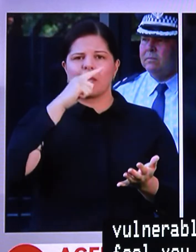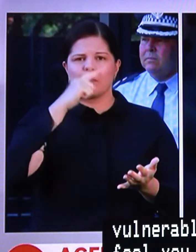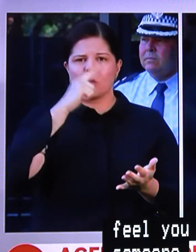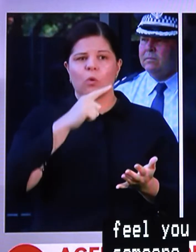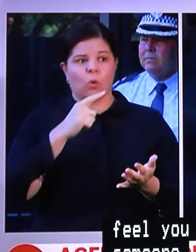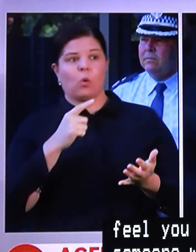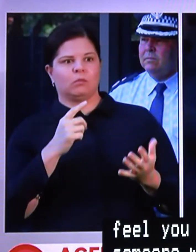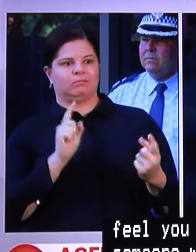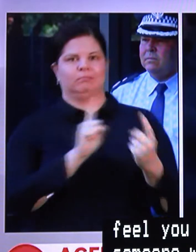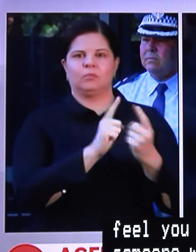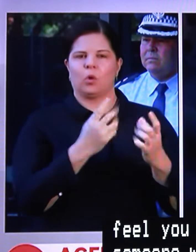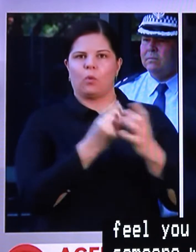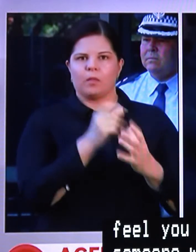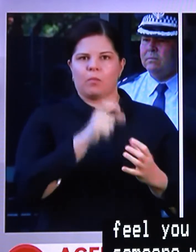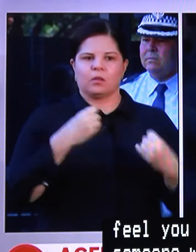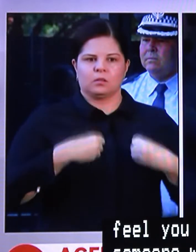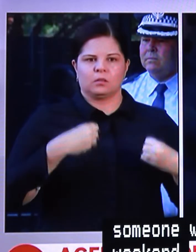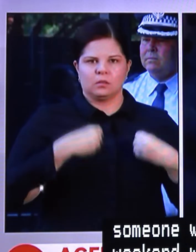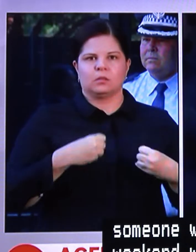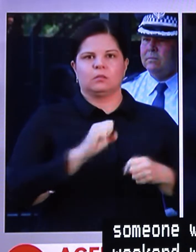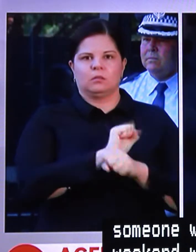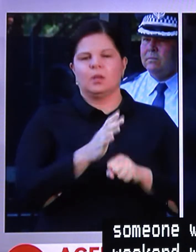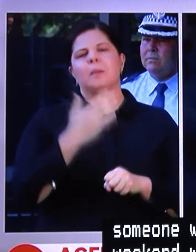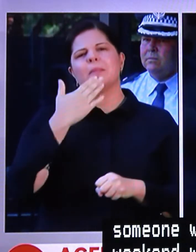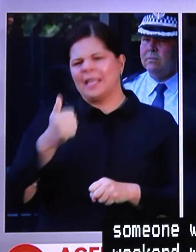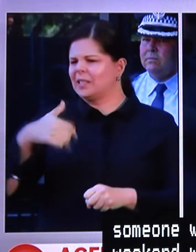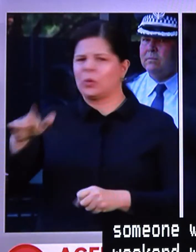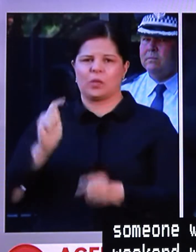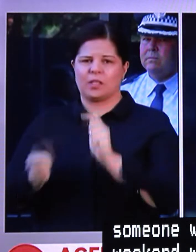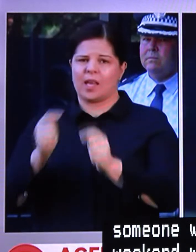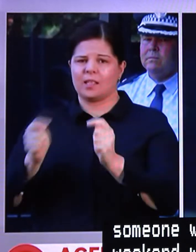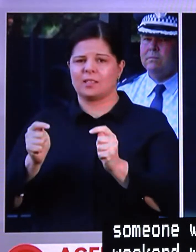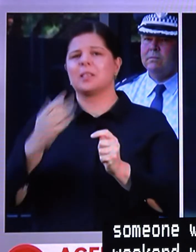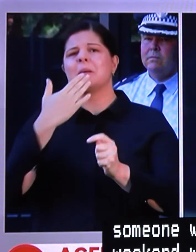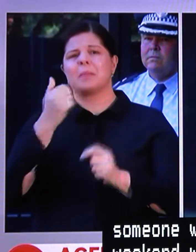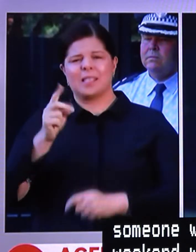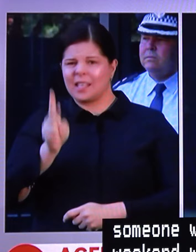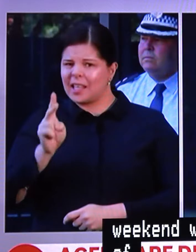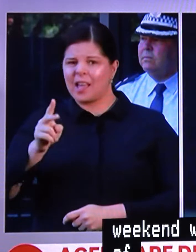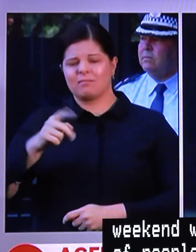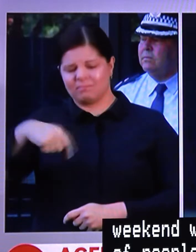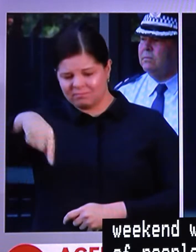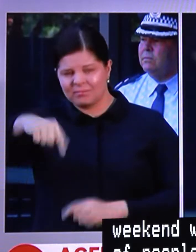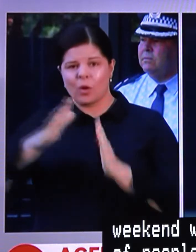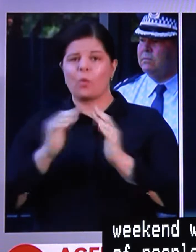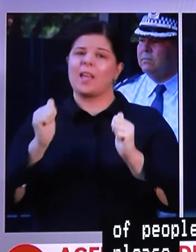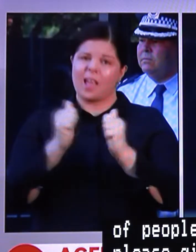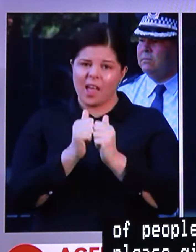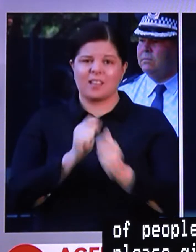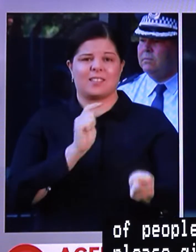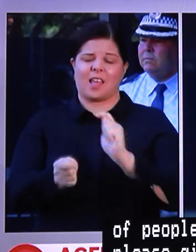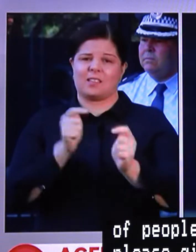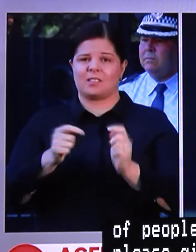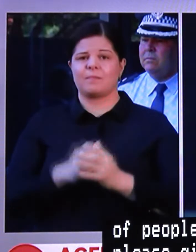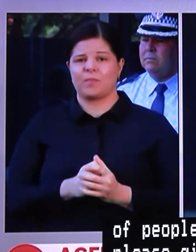dip in the number of people getting tested. Can we please give a call out to people to get tested on the weekend as well? Our goal is to have